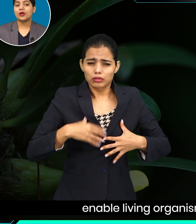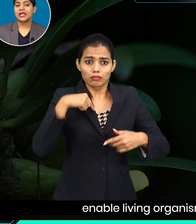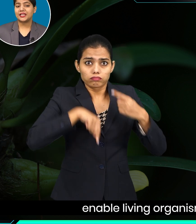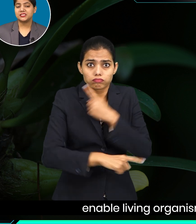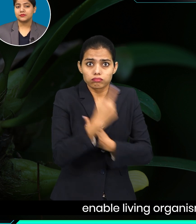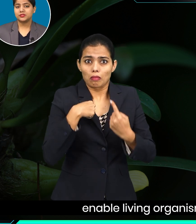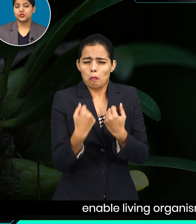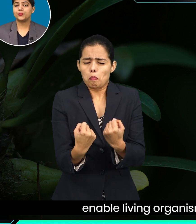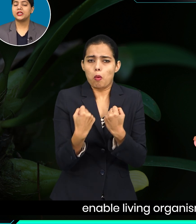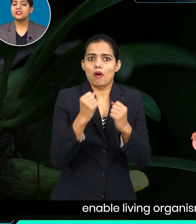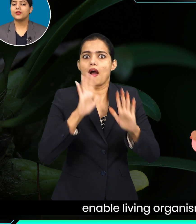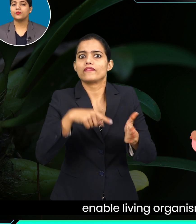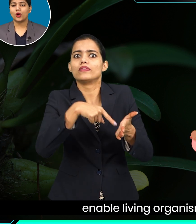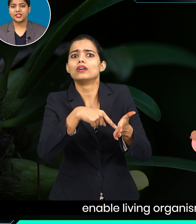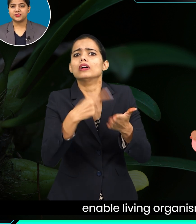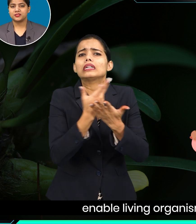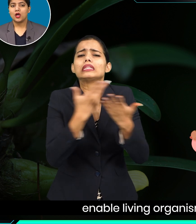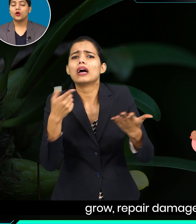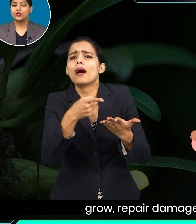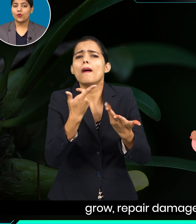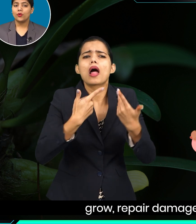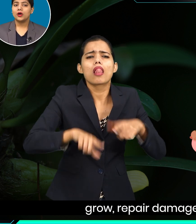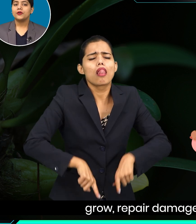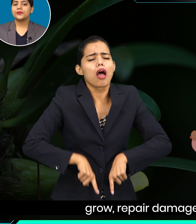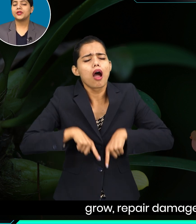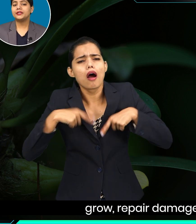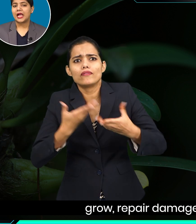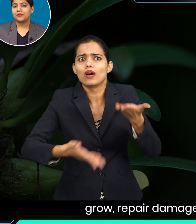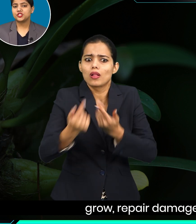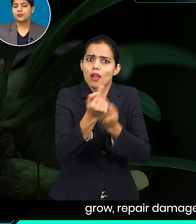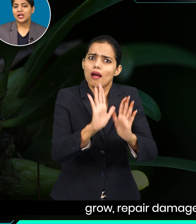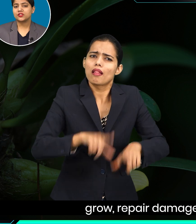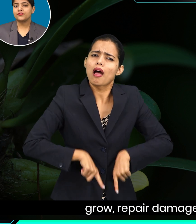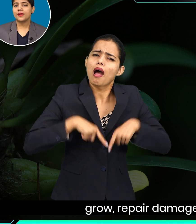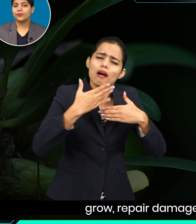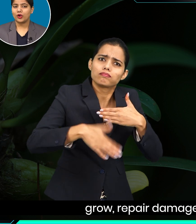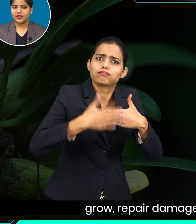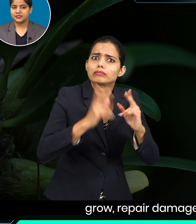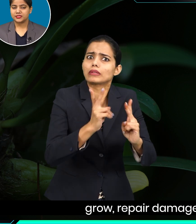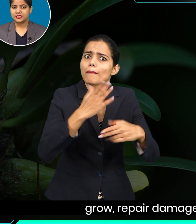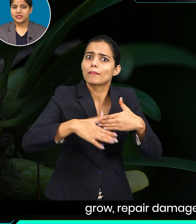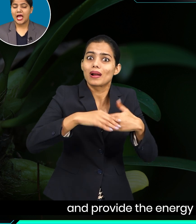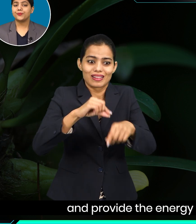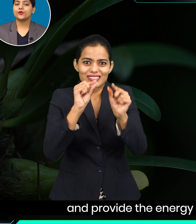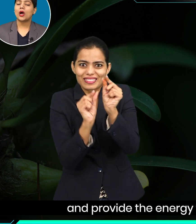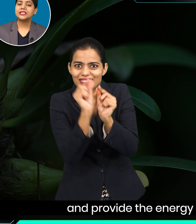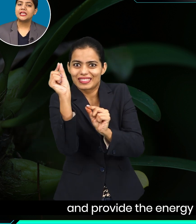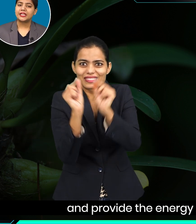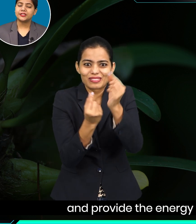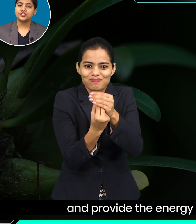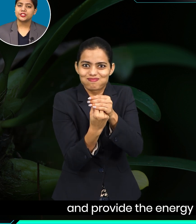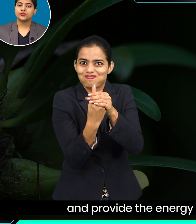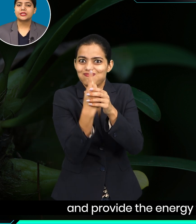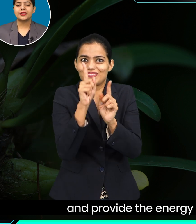living organisms to build their bodies, grow, repair damaged parts of their bodies, and provide